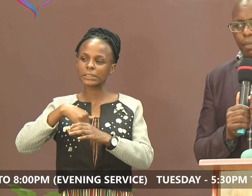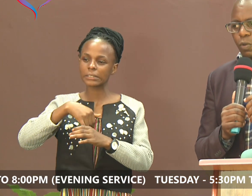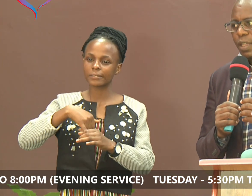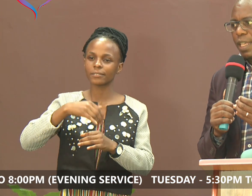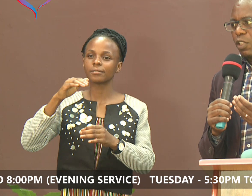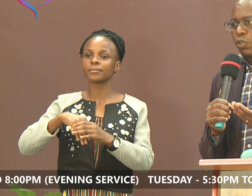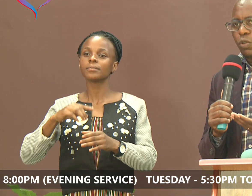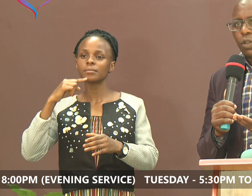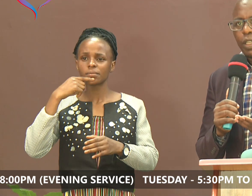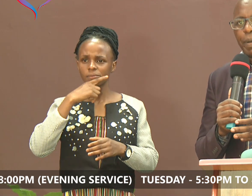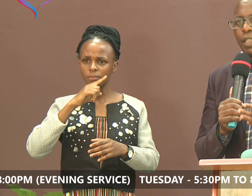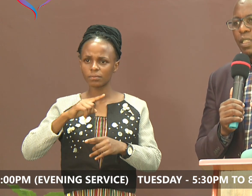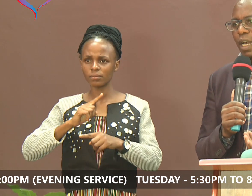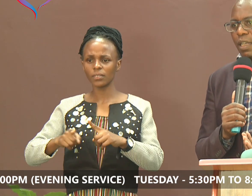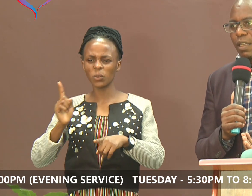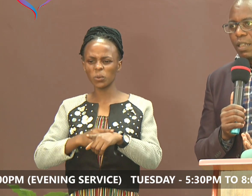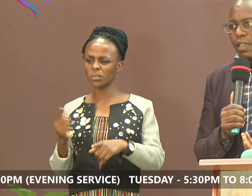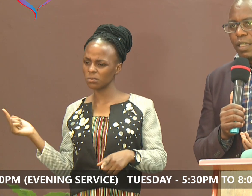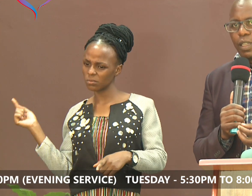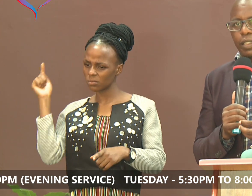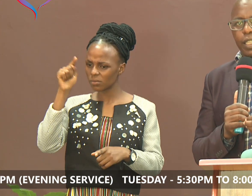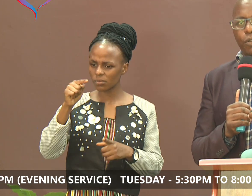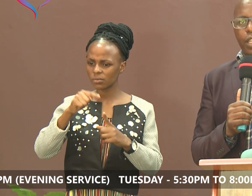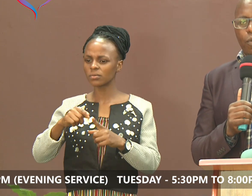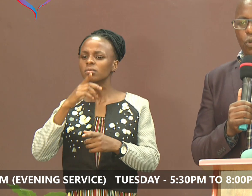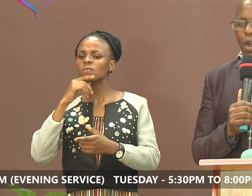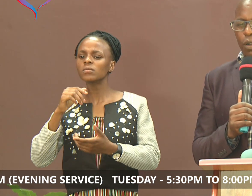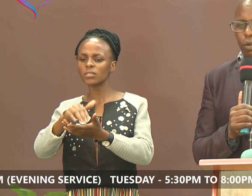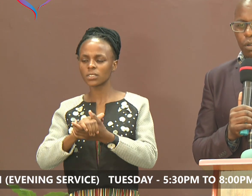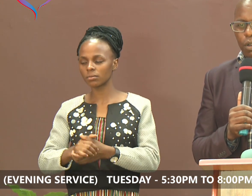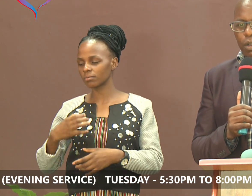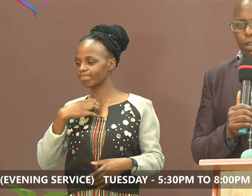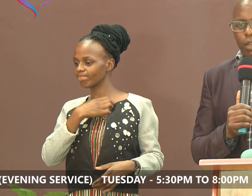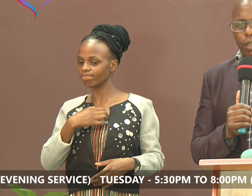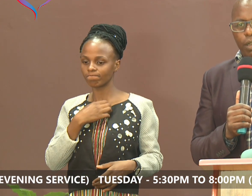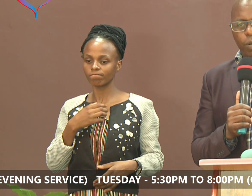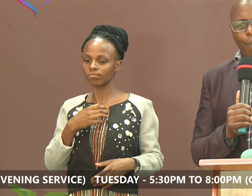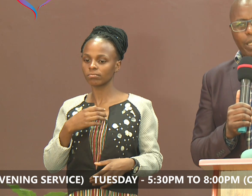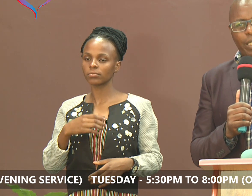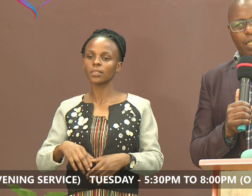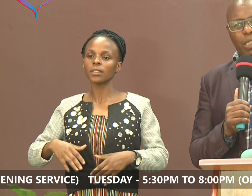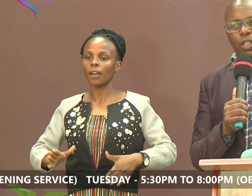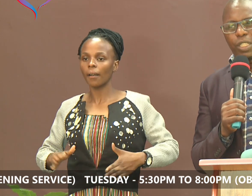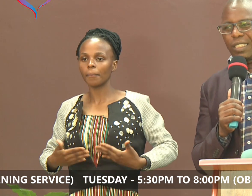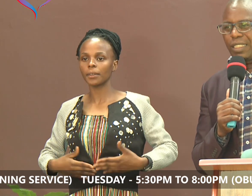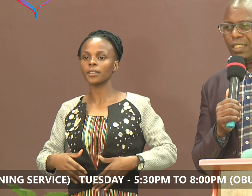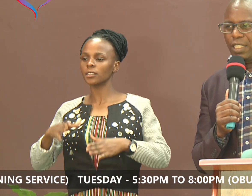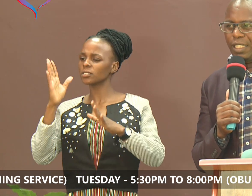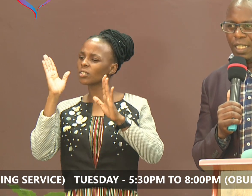ne genja ulo. But when they get to you, ne banyiga. Nayi bwa jajo. Isanyu ne limugwako. Someone becomes annoyed when it comes